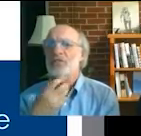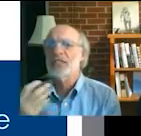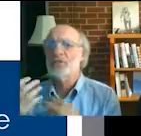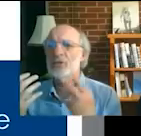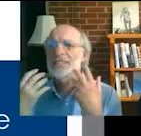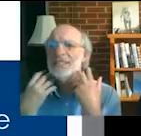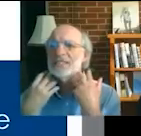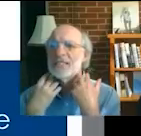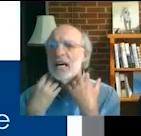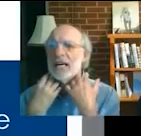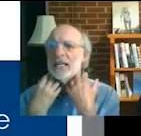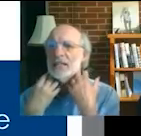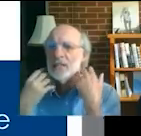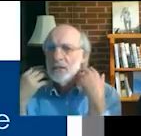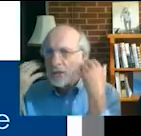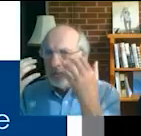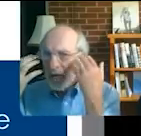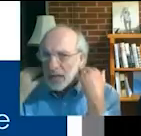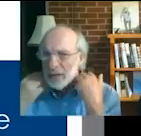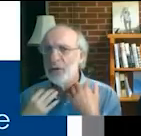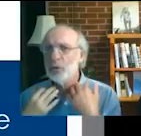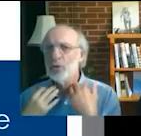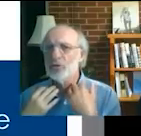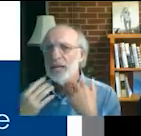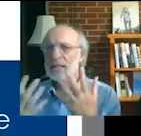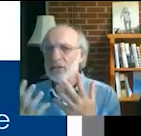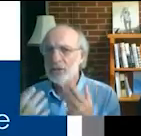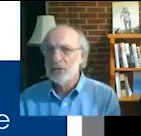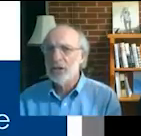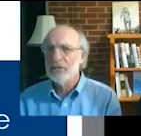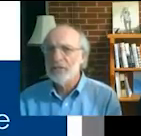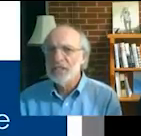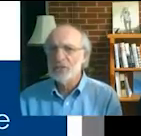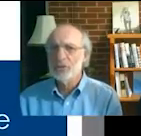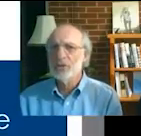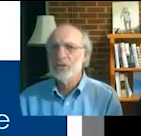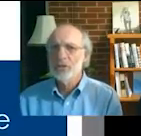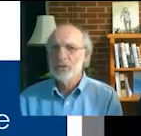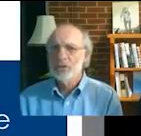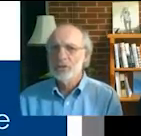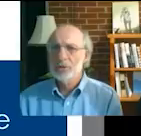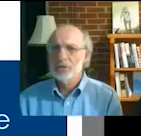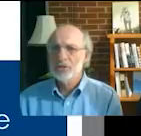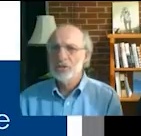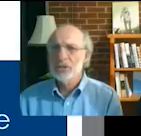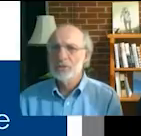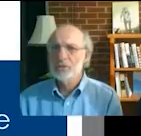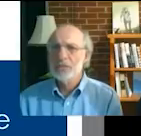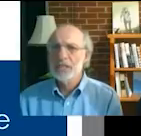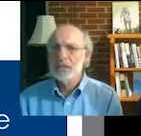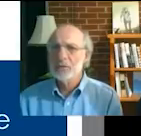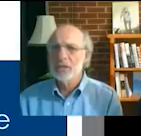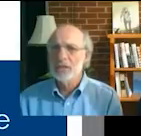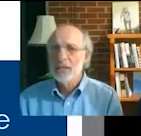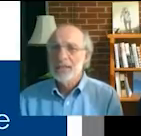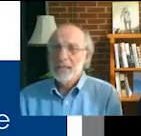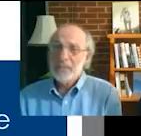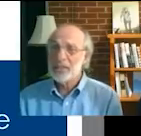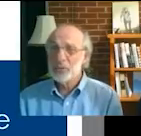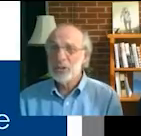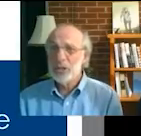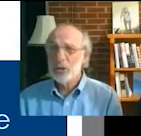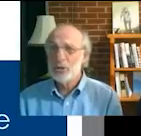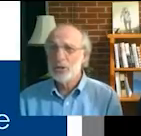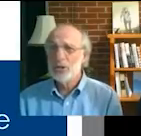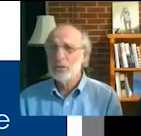that produce sound are inside my vocal tract and are not visible to the person who I'm speaking with. That